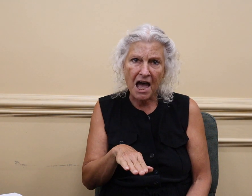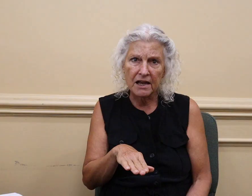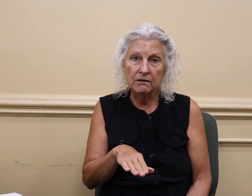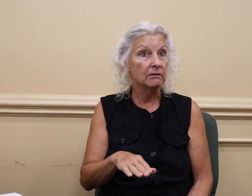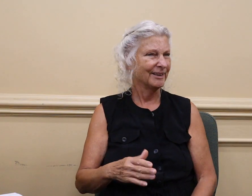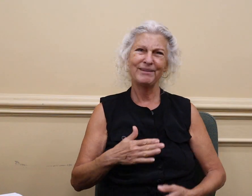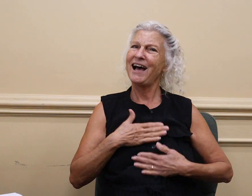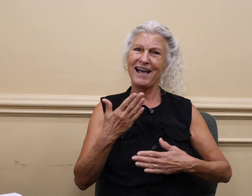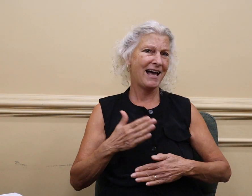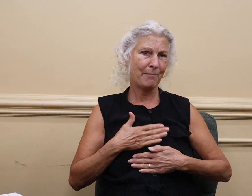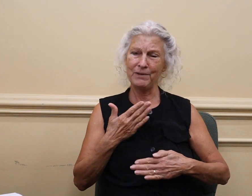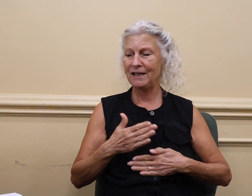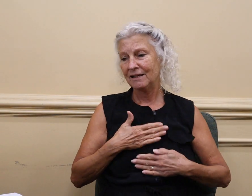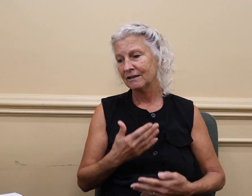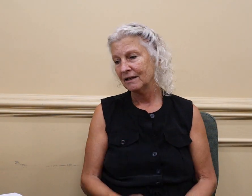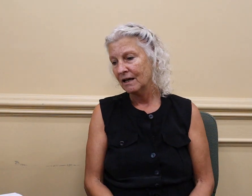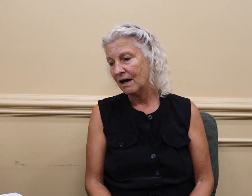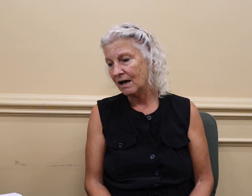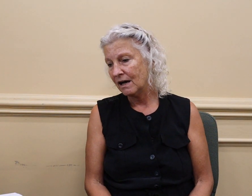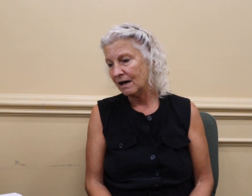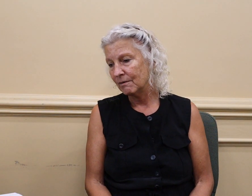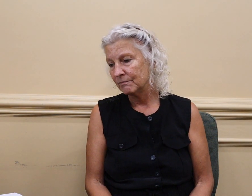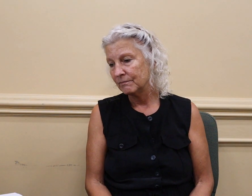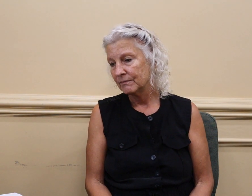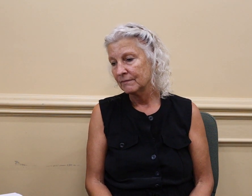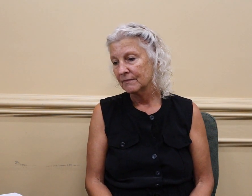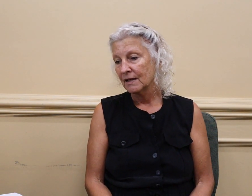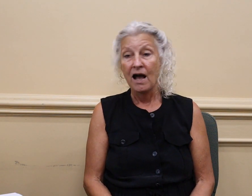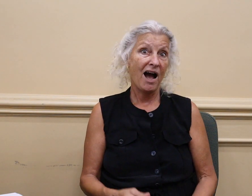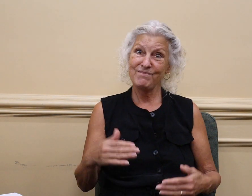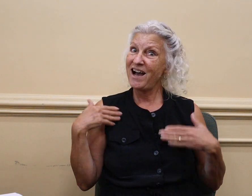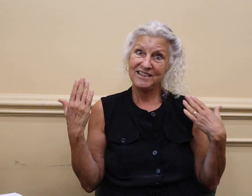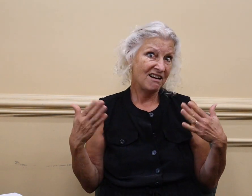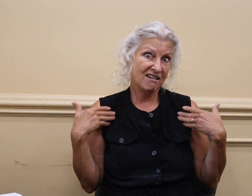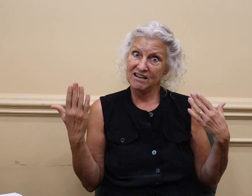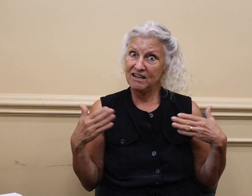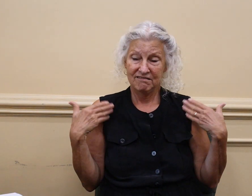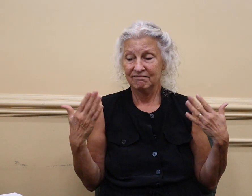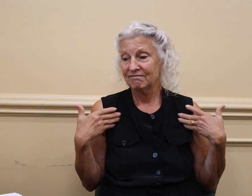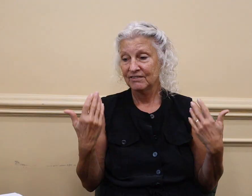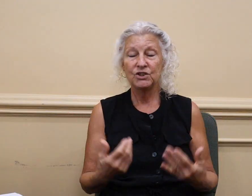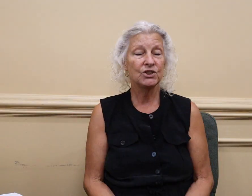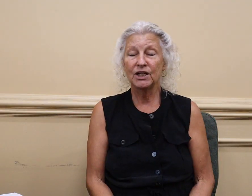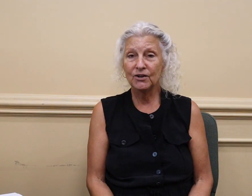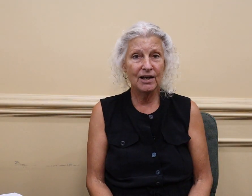bad, I'm not happy, I'm not young. Just shake your head no